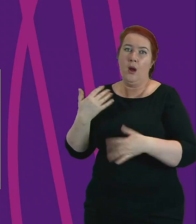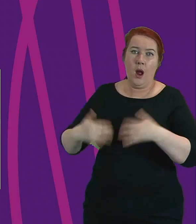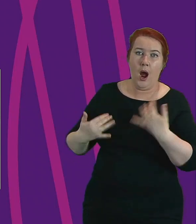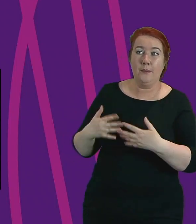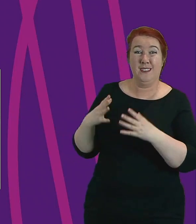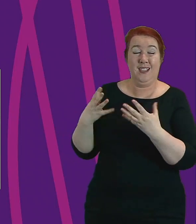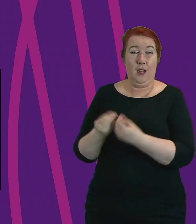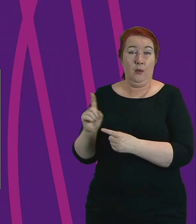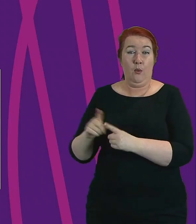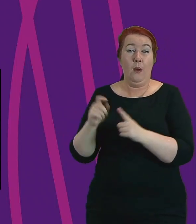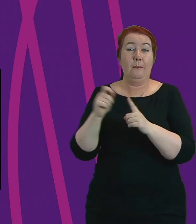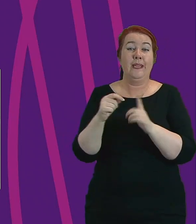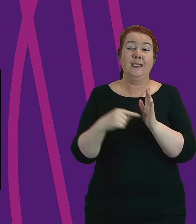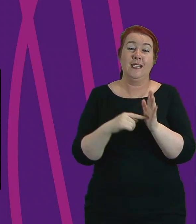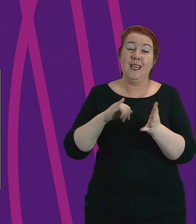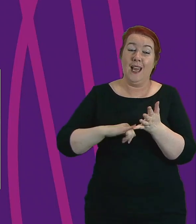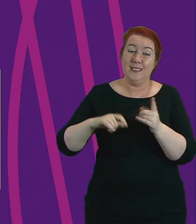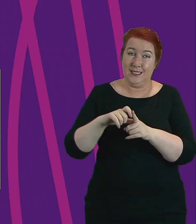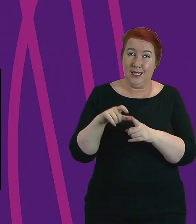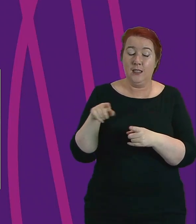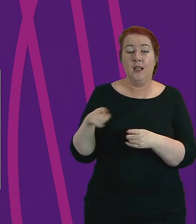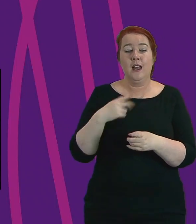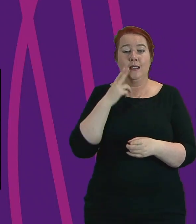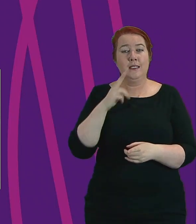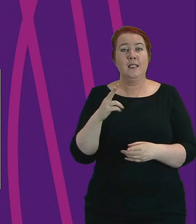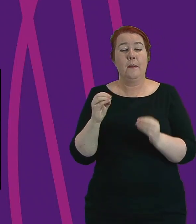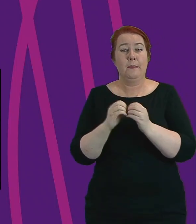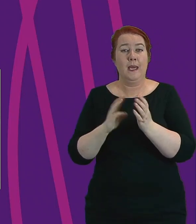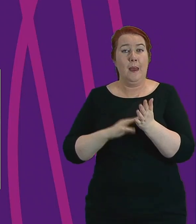disorder. And I see that BMA Scotland